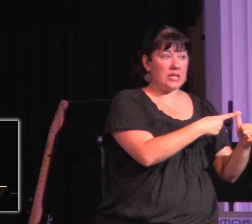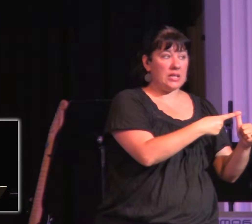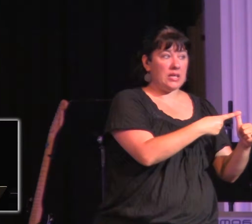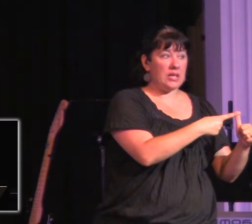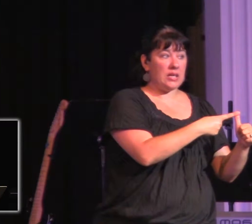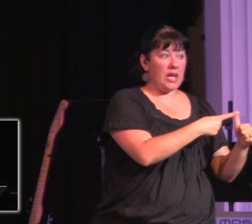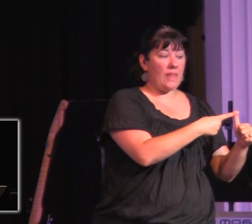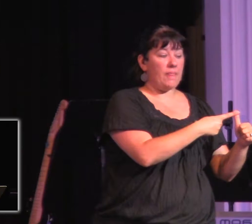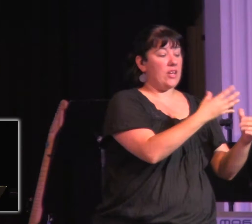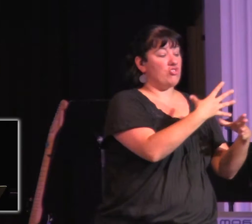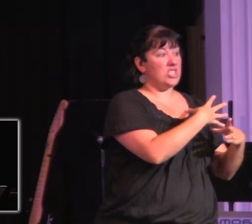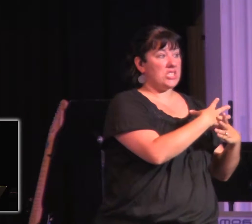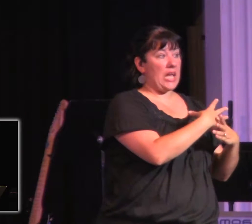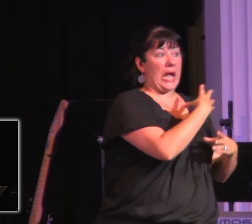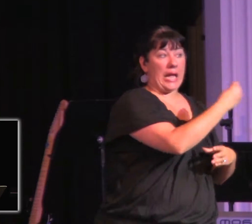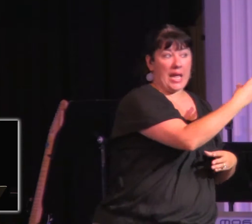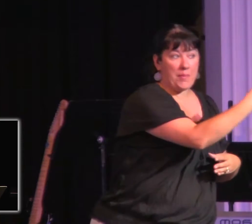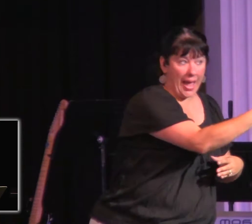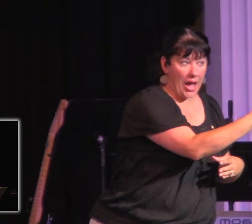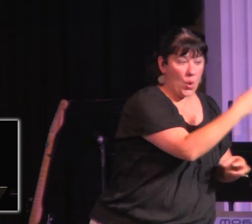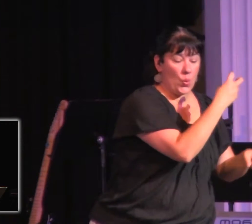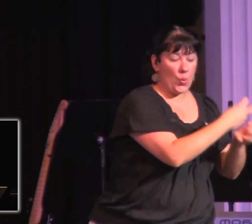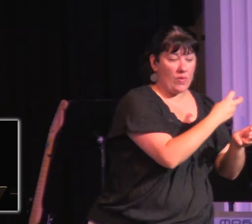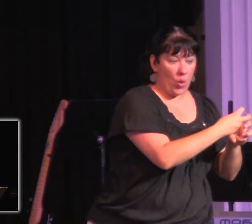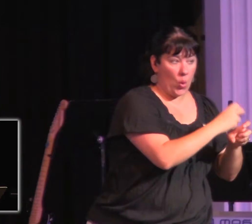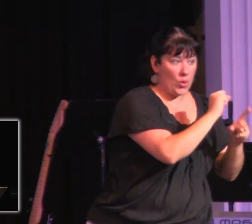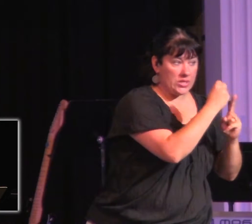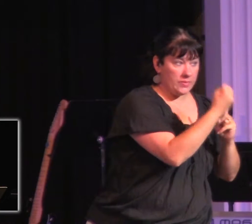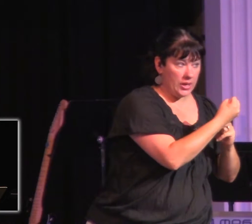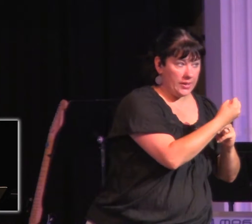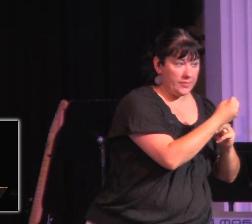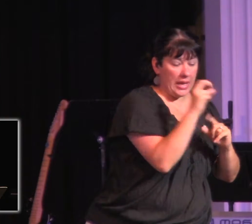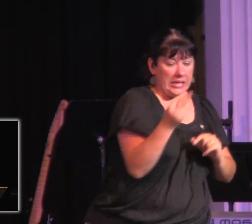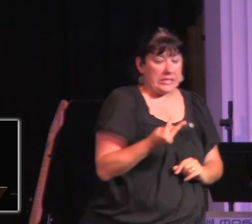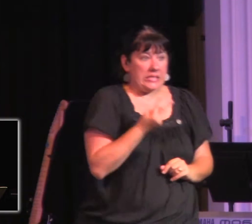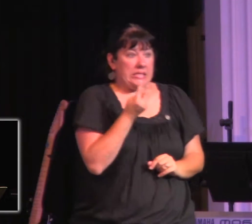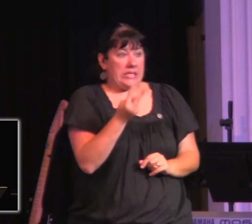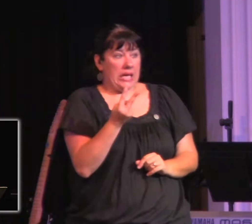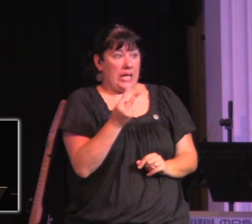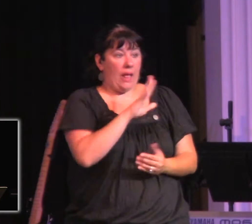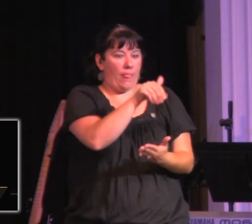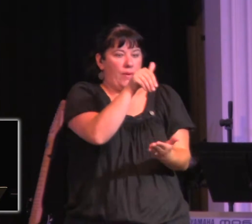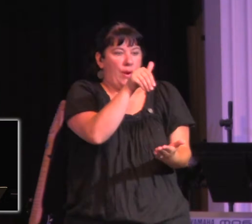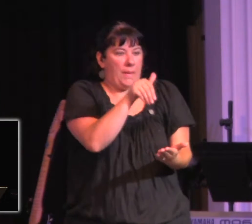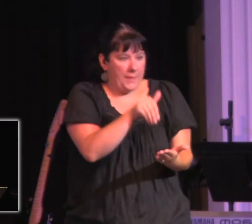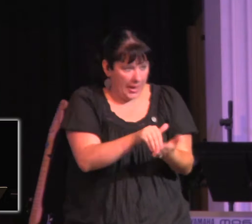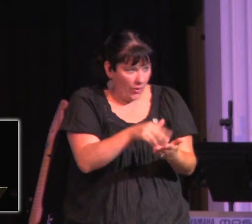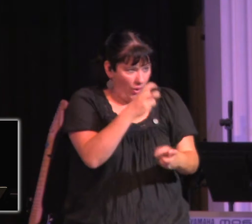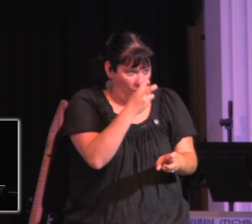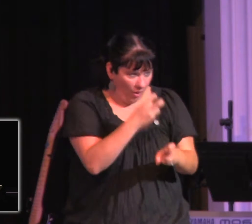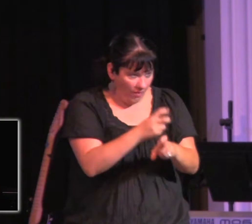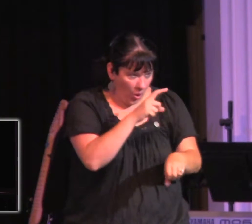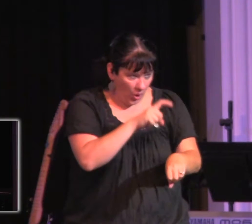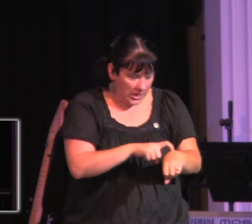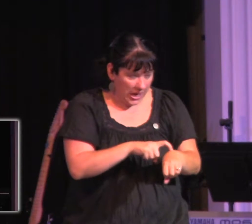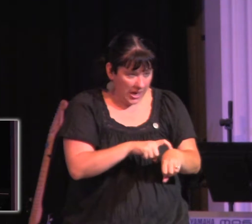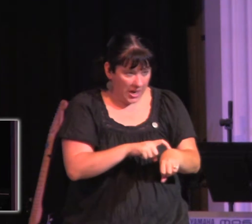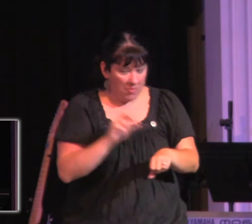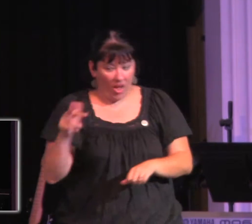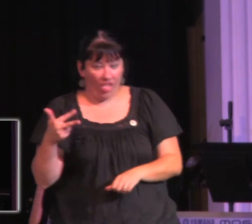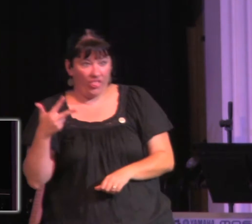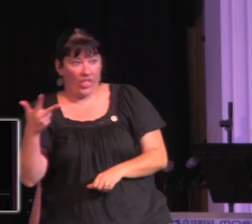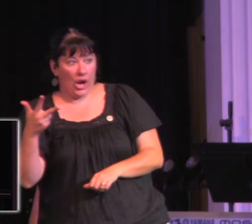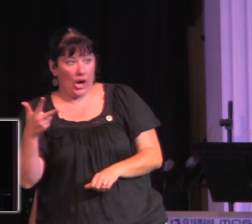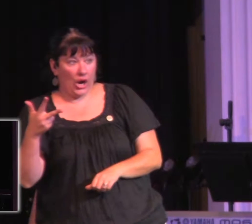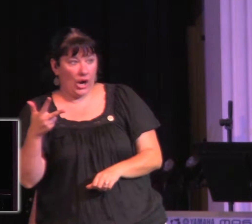That's life. Life is filled with difficulties. It's filled with trials. In fact, Jesus said in Matthew 5:45,